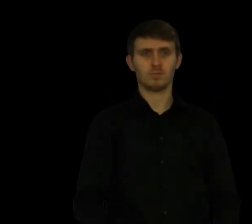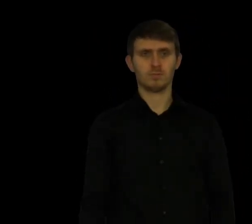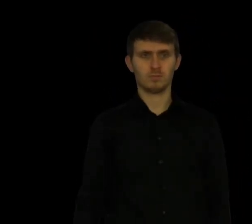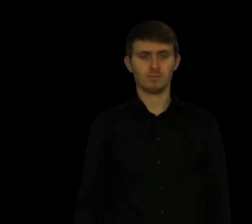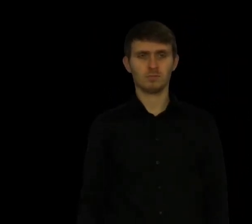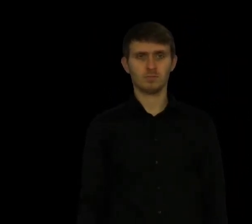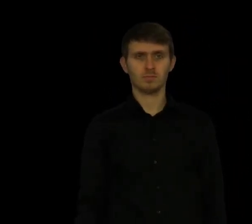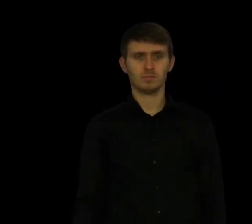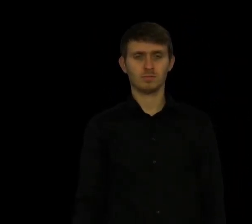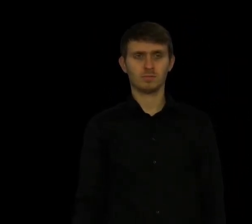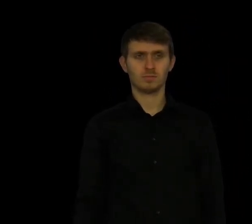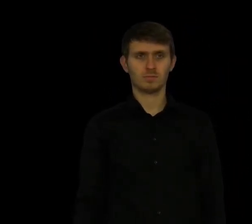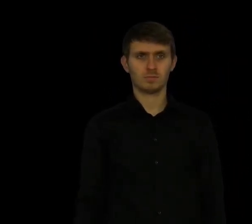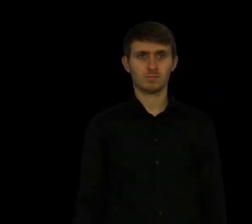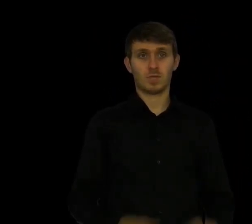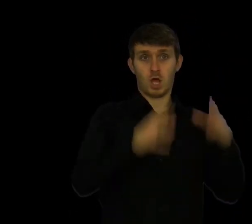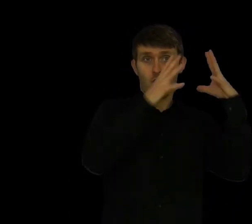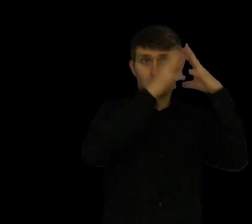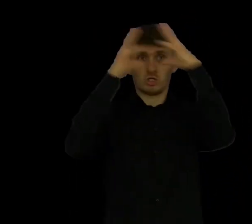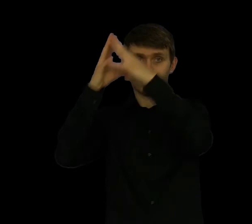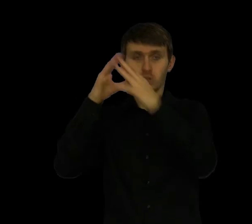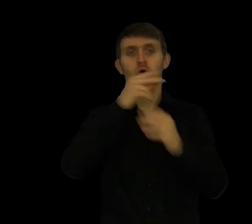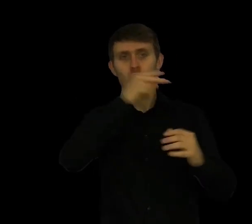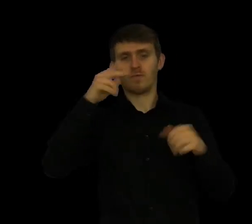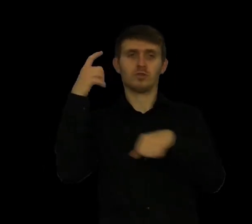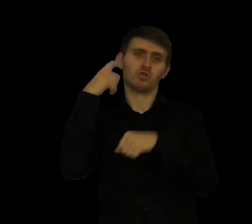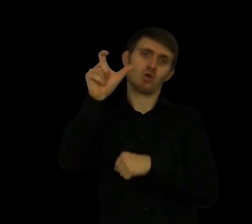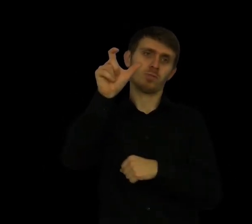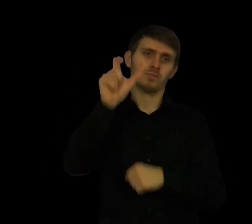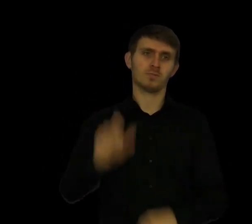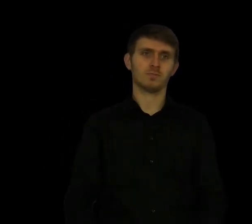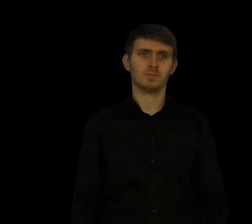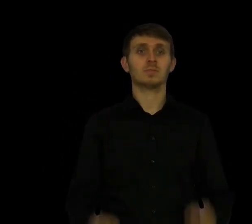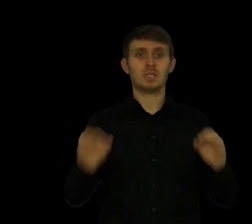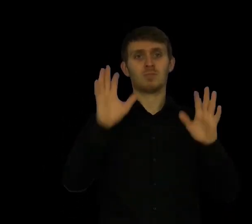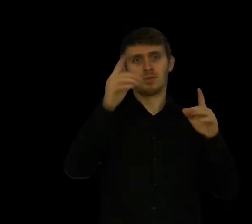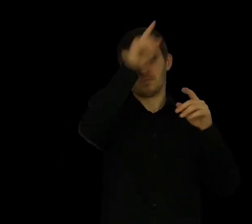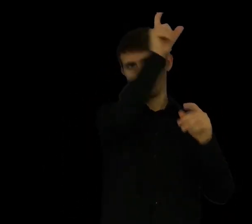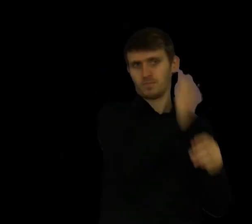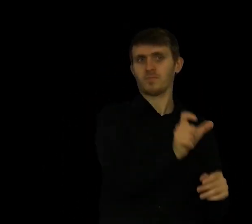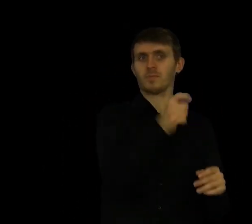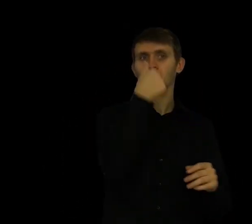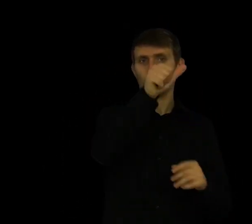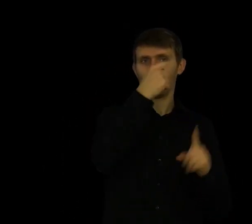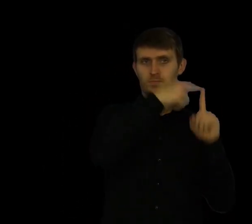this 1 in the hundreds place. 10 tens is equal to 100. And now we're adding up the hundreds